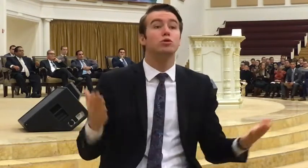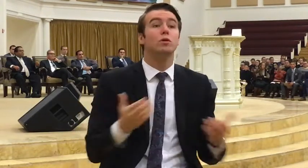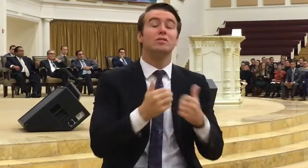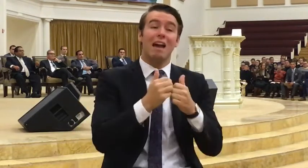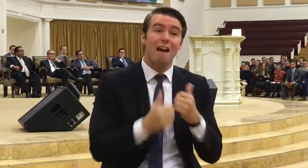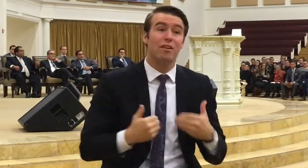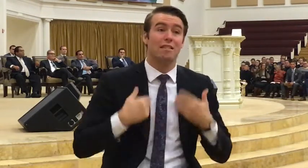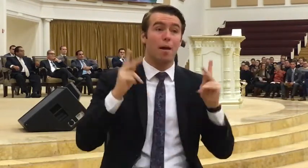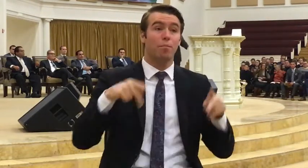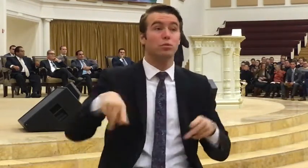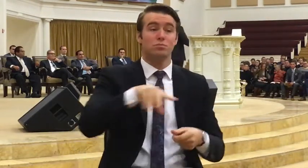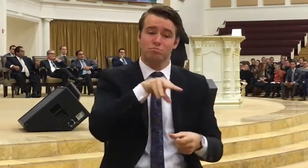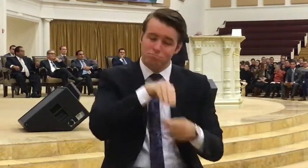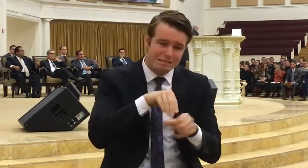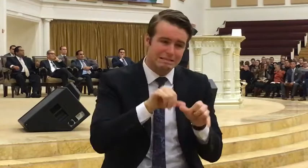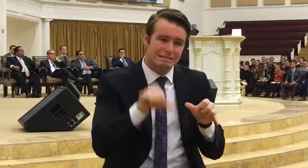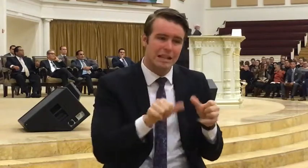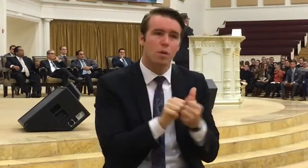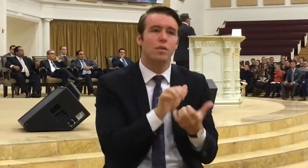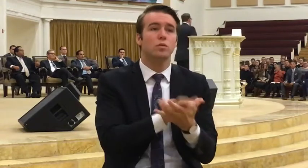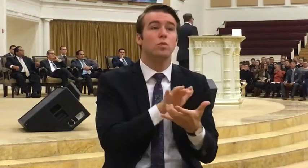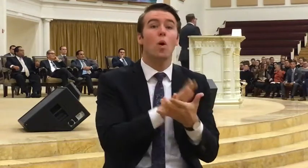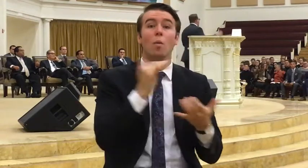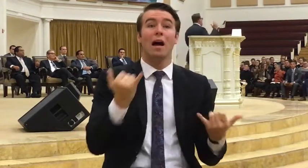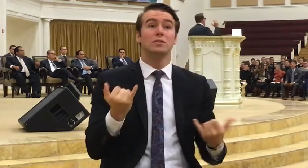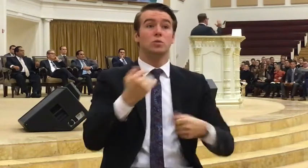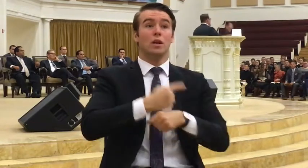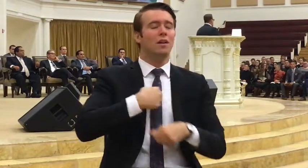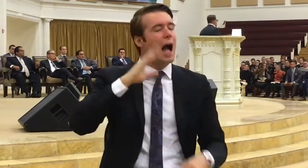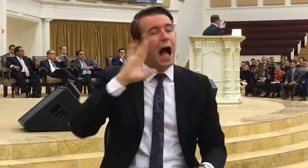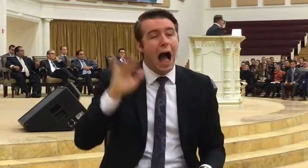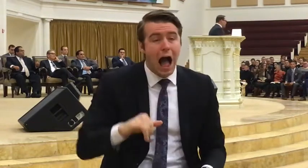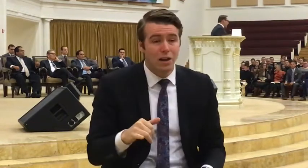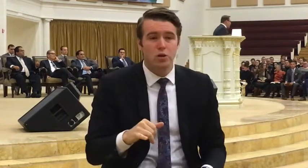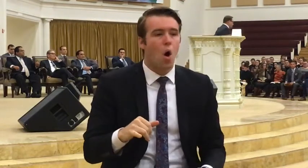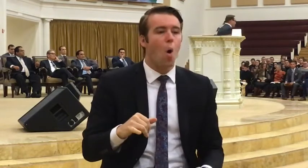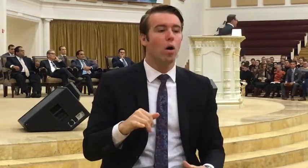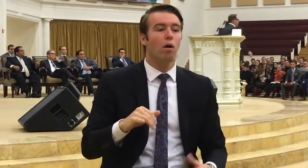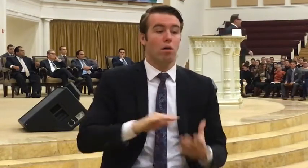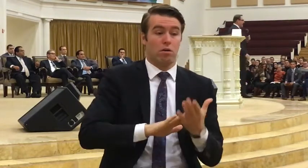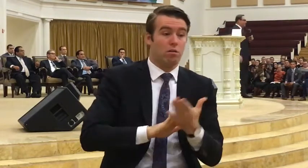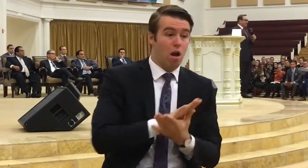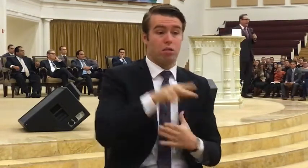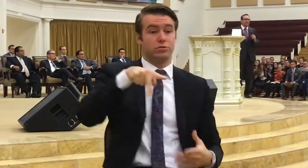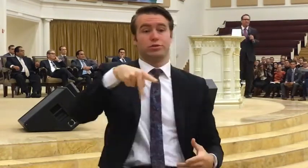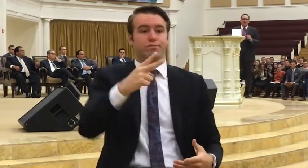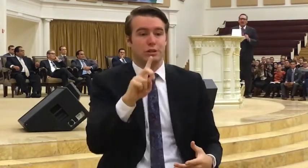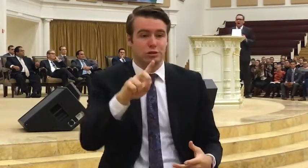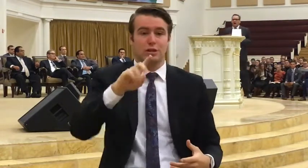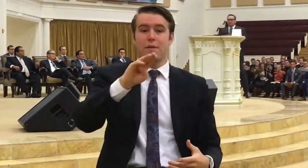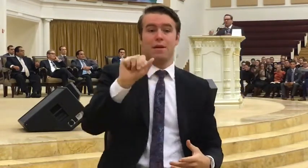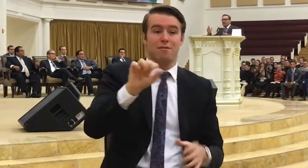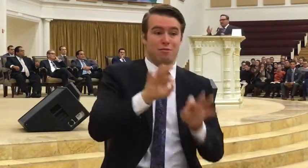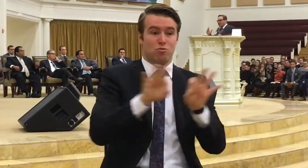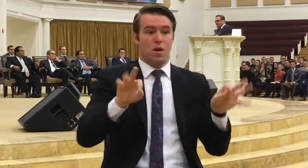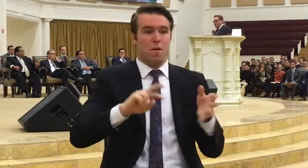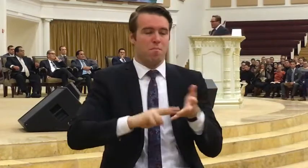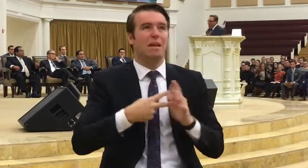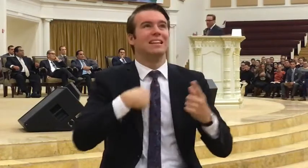in this room to stay in school. You're living in a day, I know you don't have to have a college degree to get educated or to